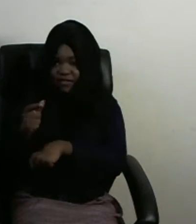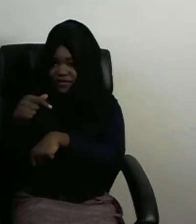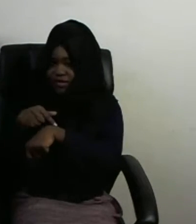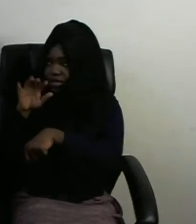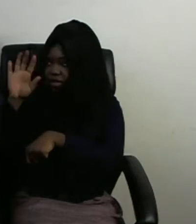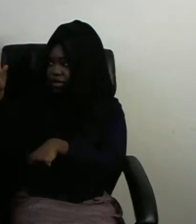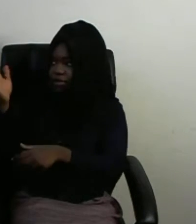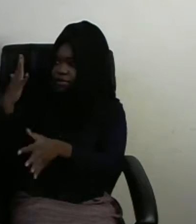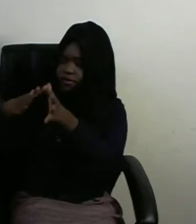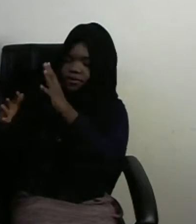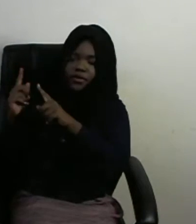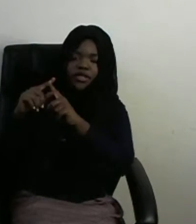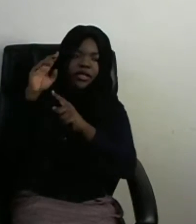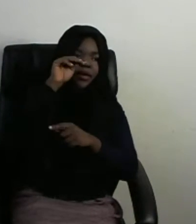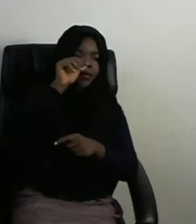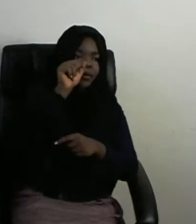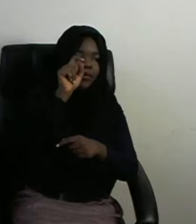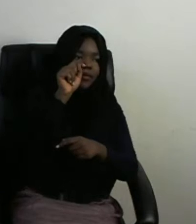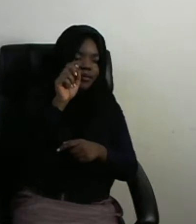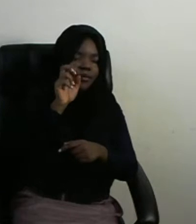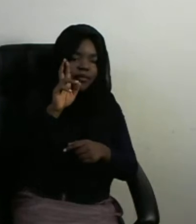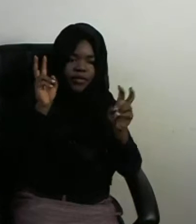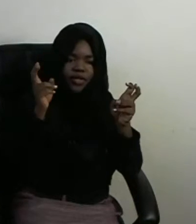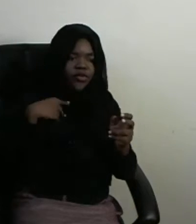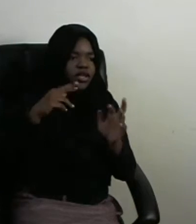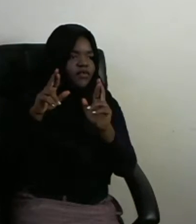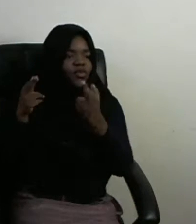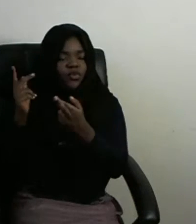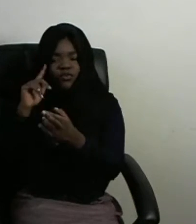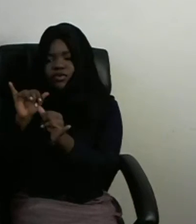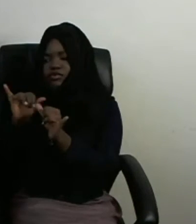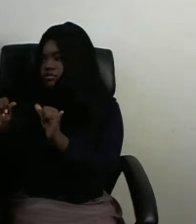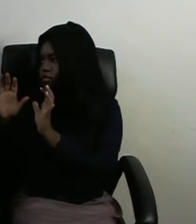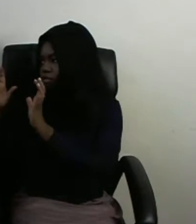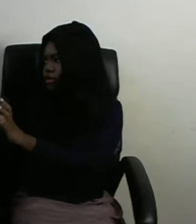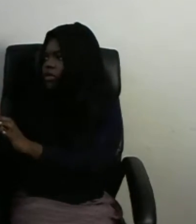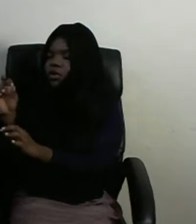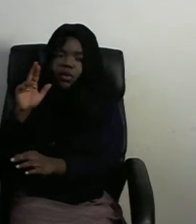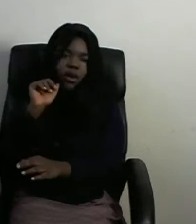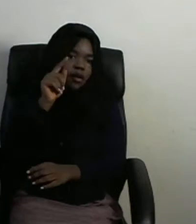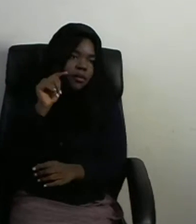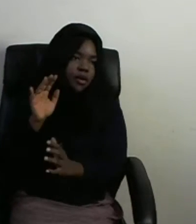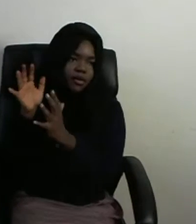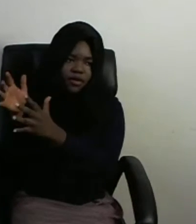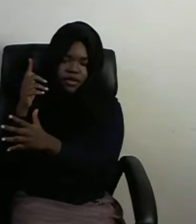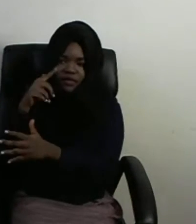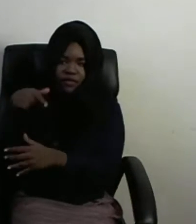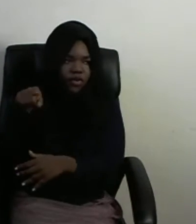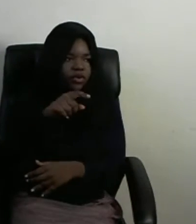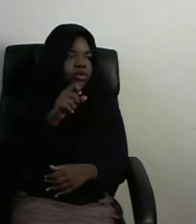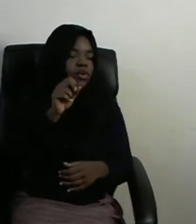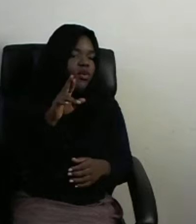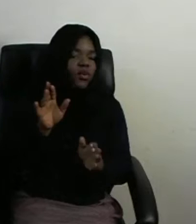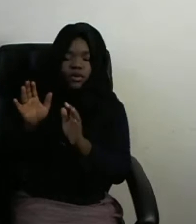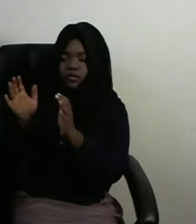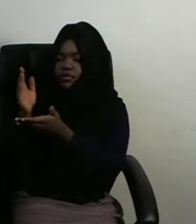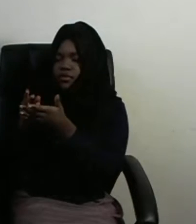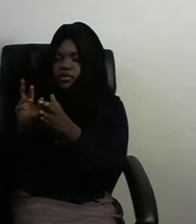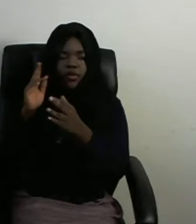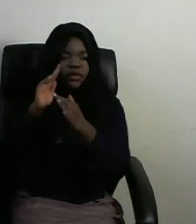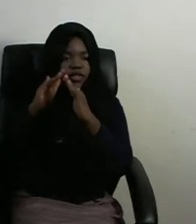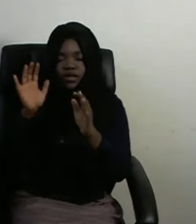days, the master would have a room for you, or an apartment for you, or a section of the house